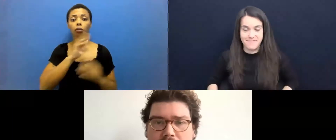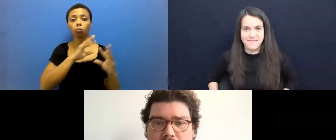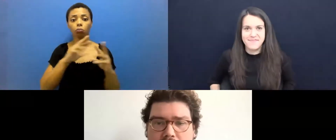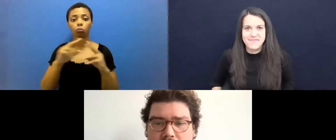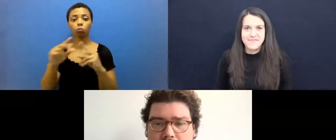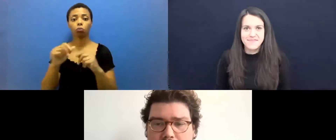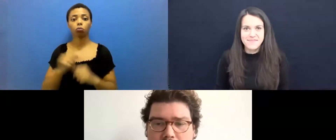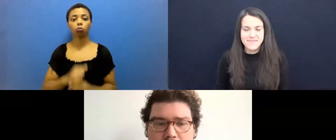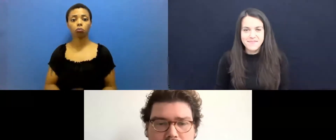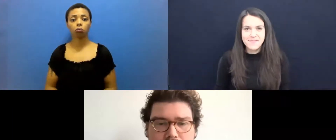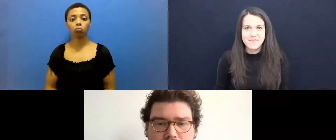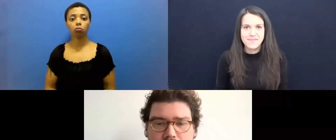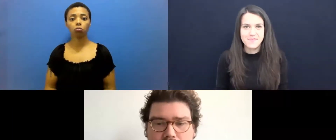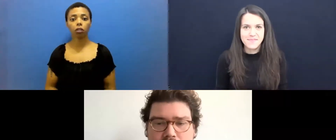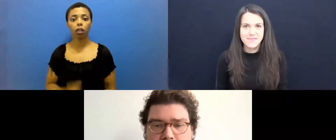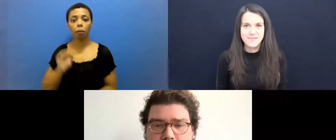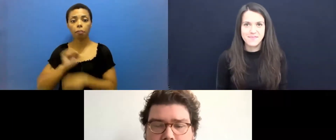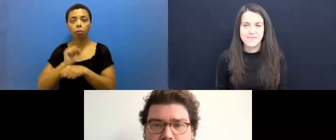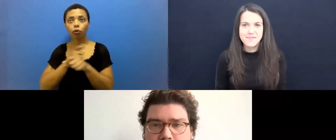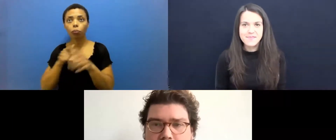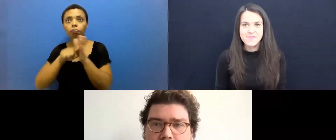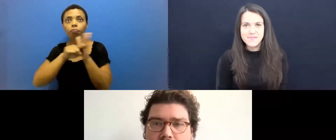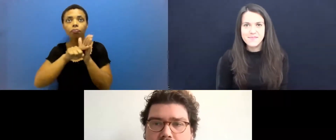Let me find them.